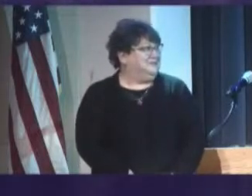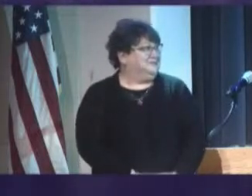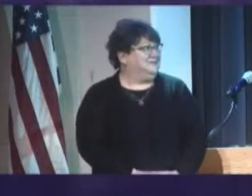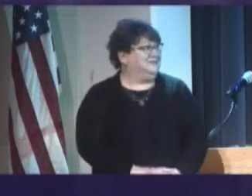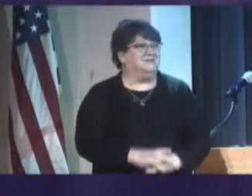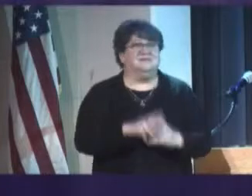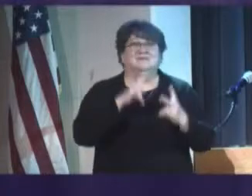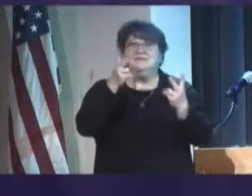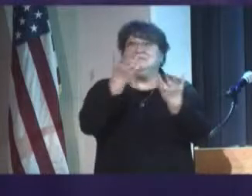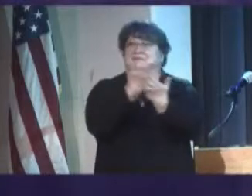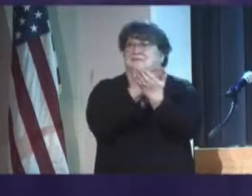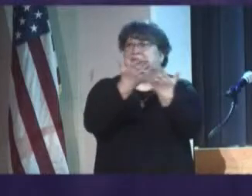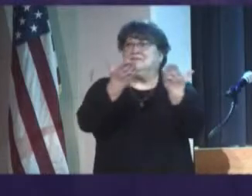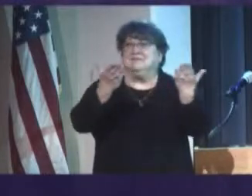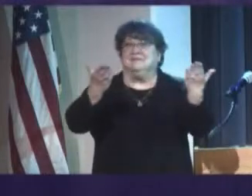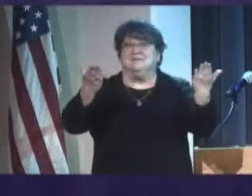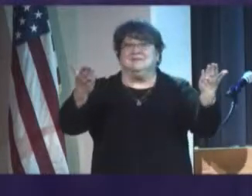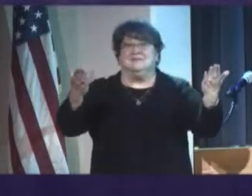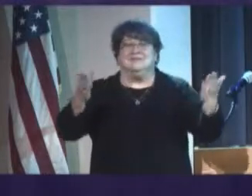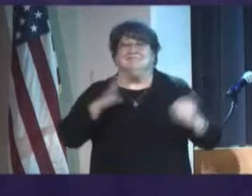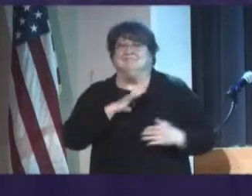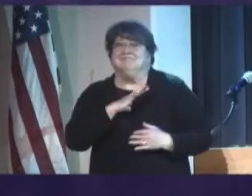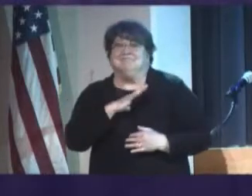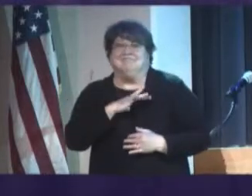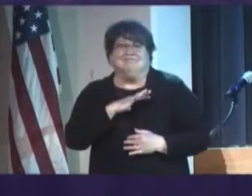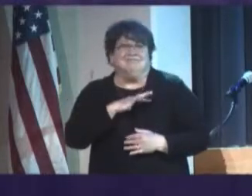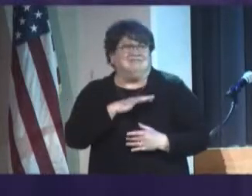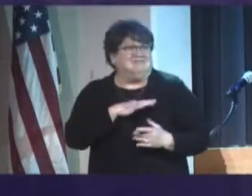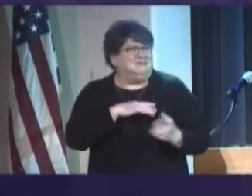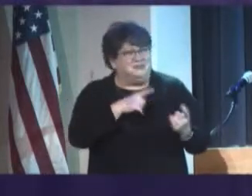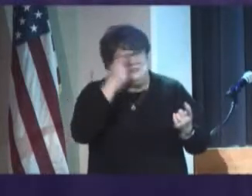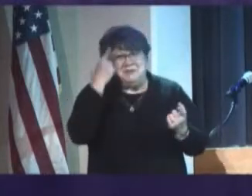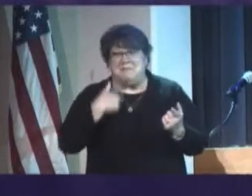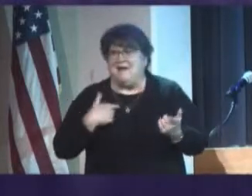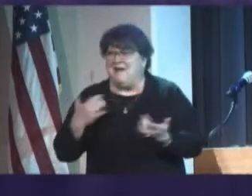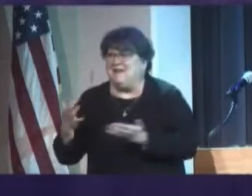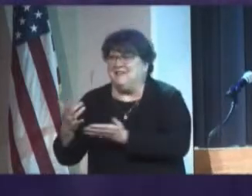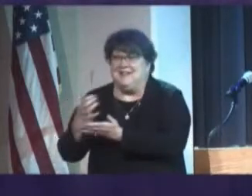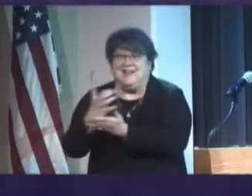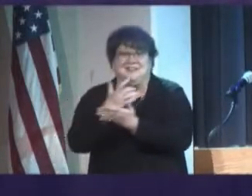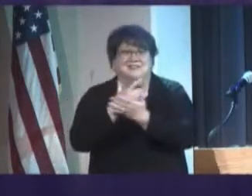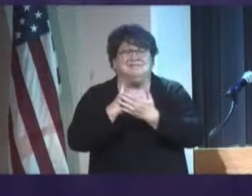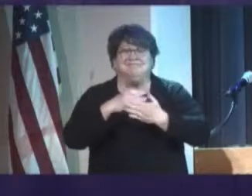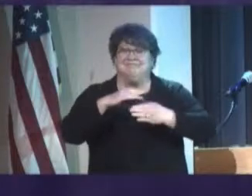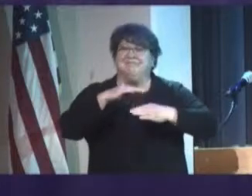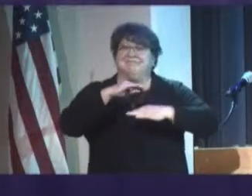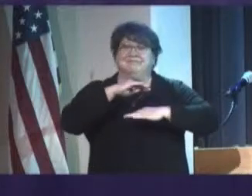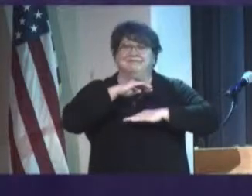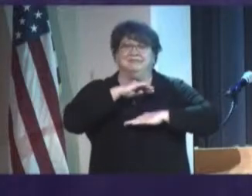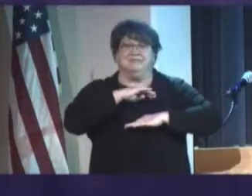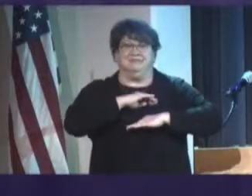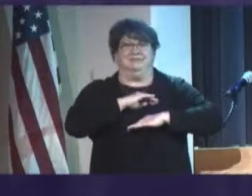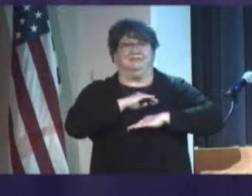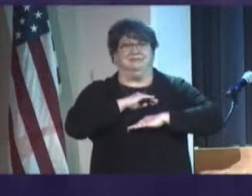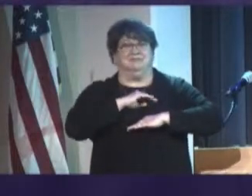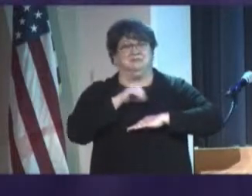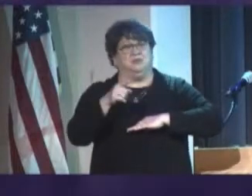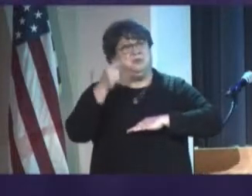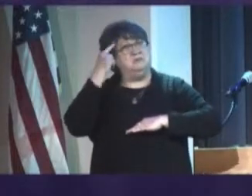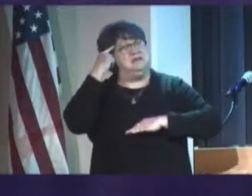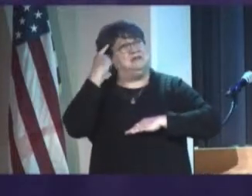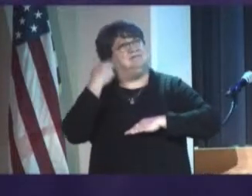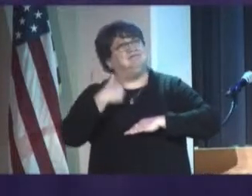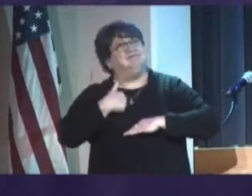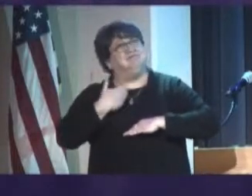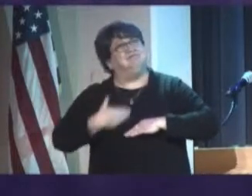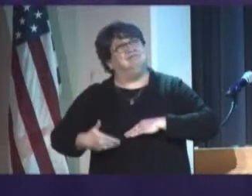Look at this stuff, isn't it neat? Wouldn't you think my collection's complete? Wouldn't you